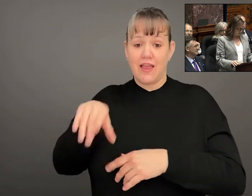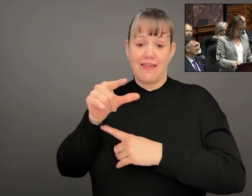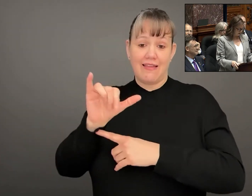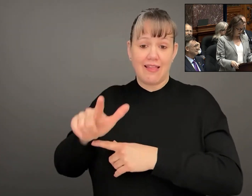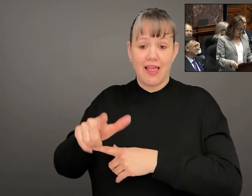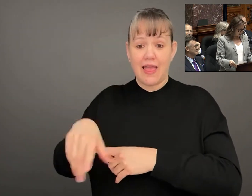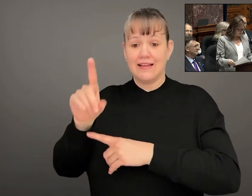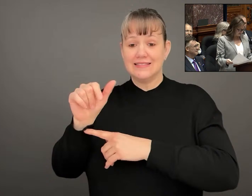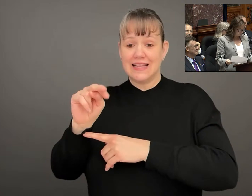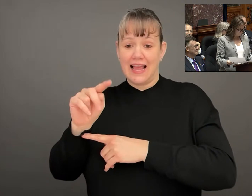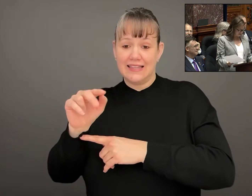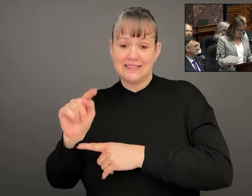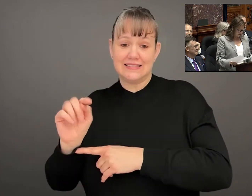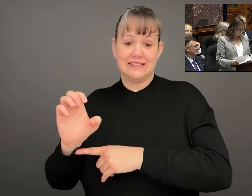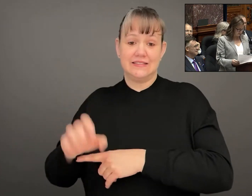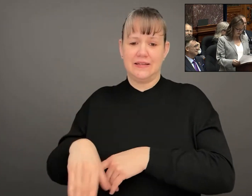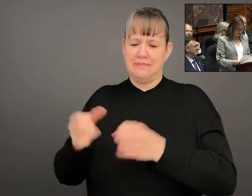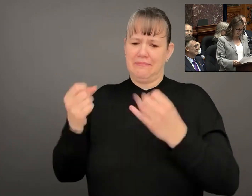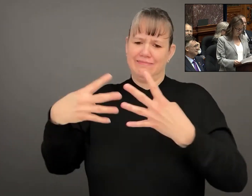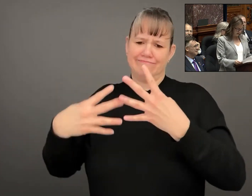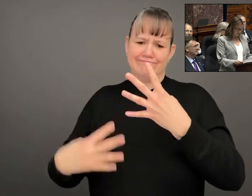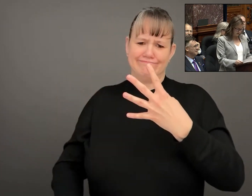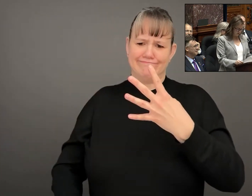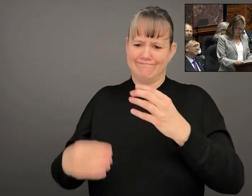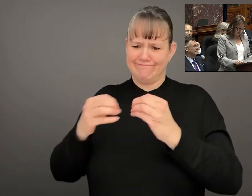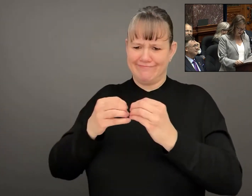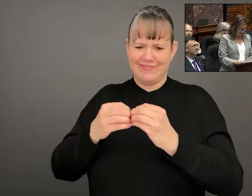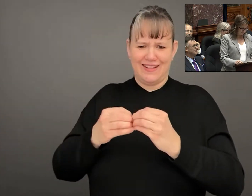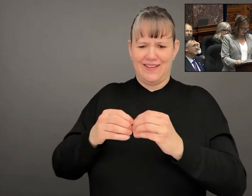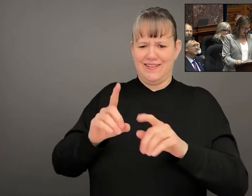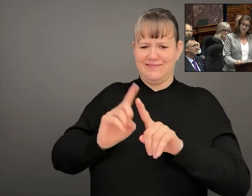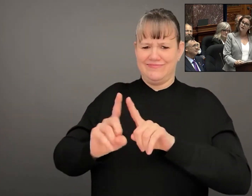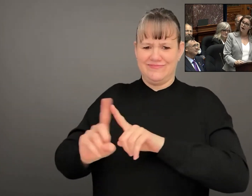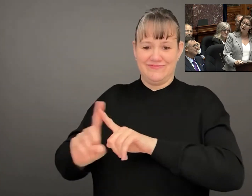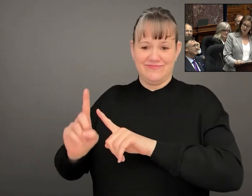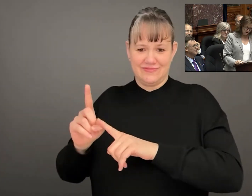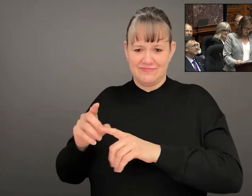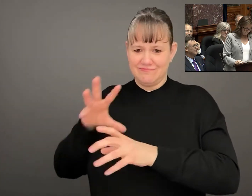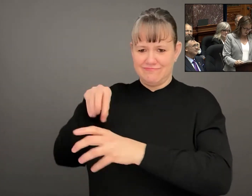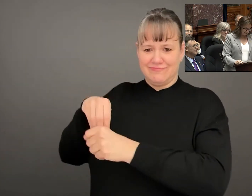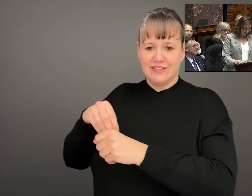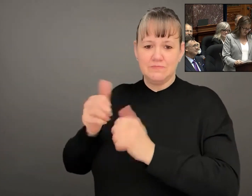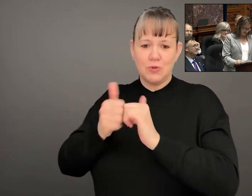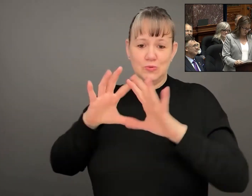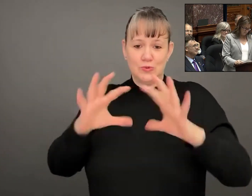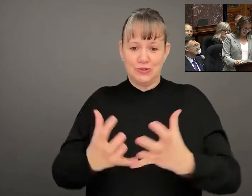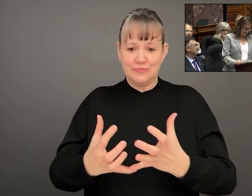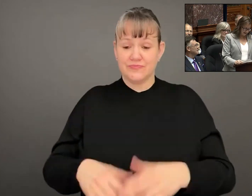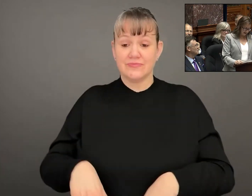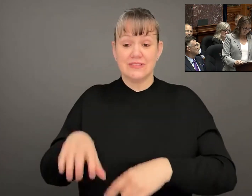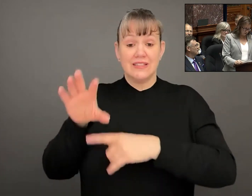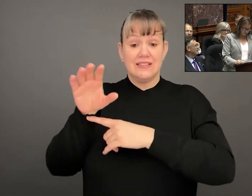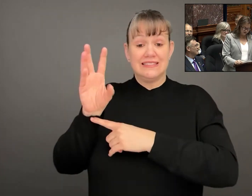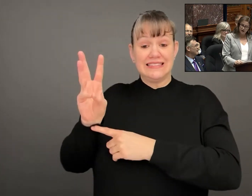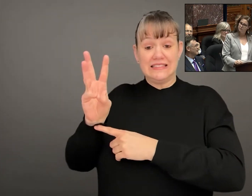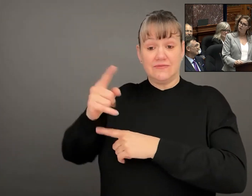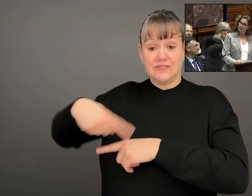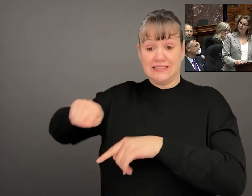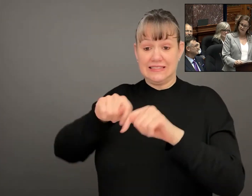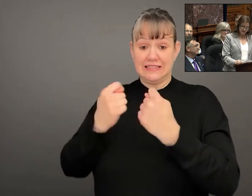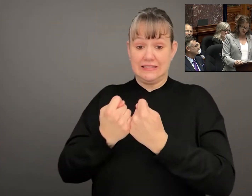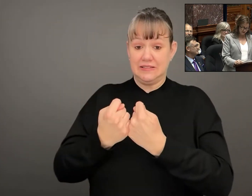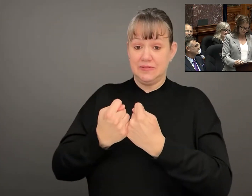world. All 6 of these teams can be seen throughout the community in their off time, volunteering or backing local